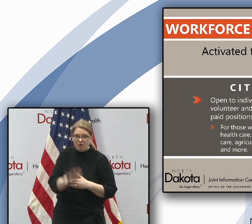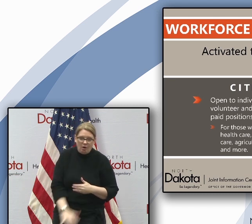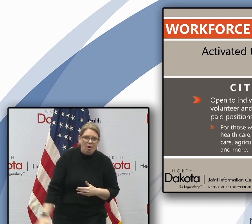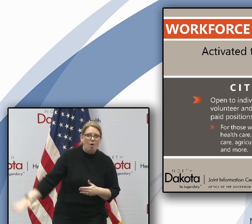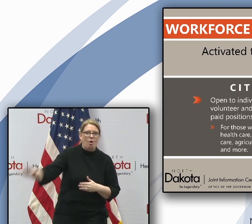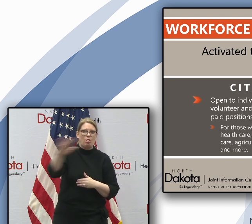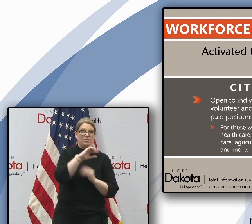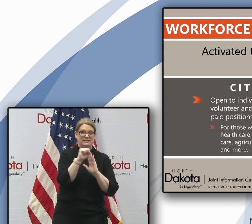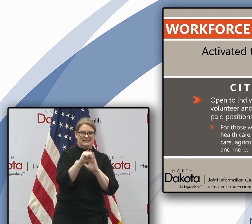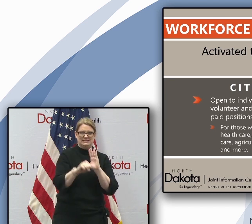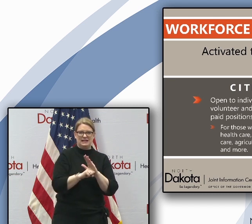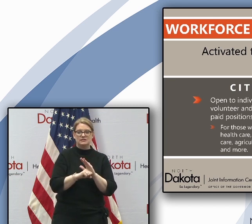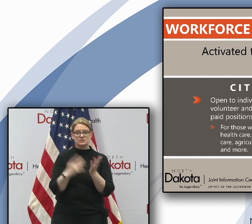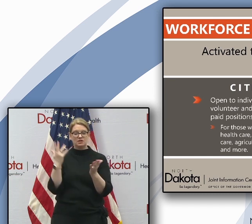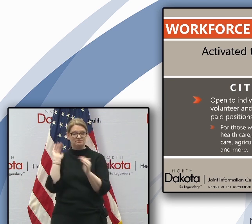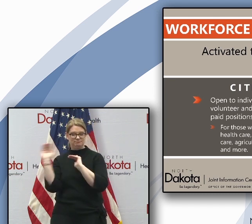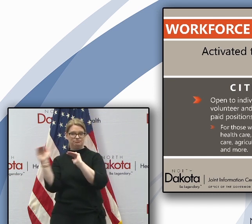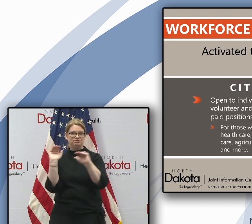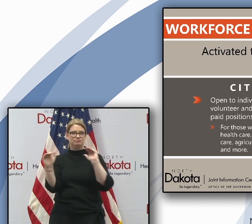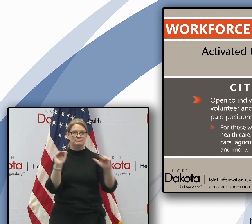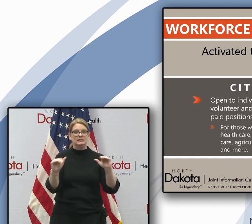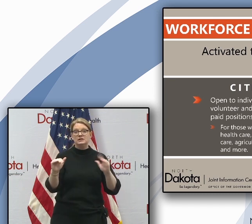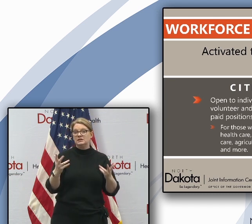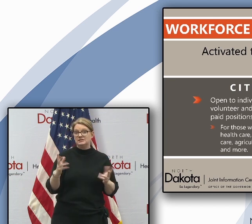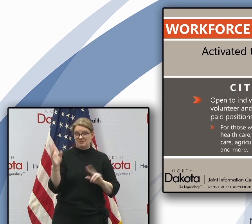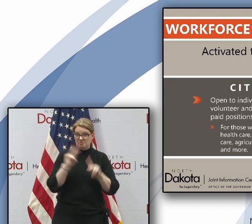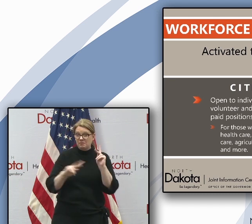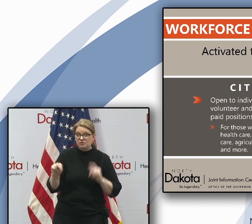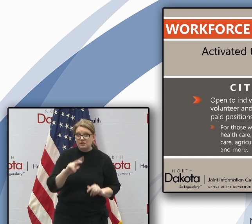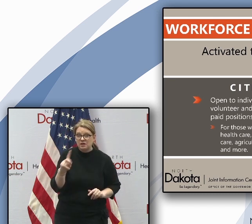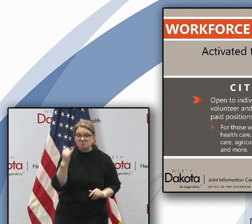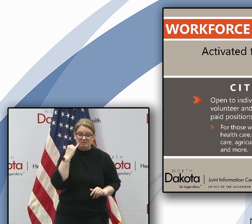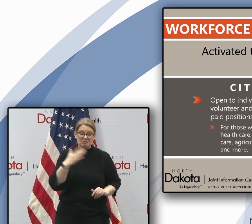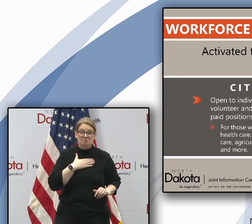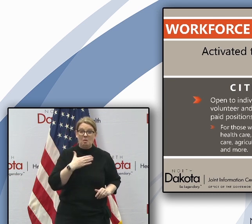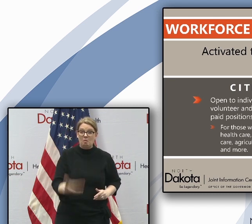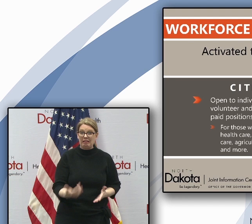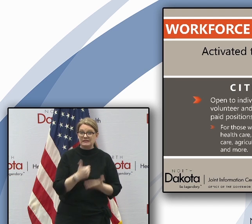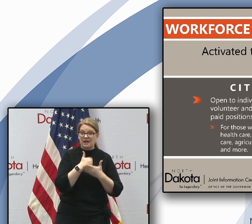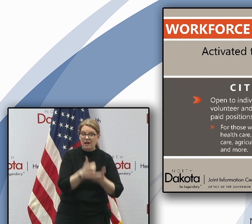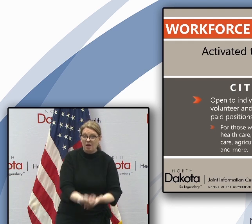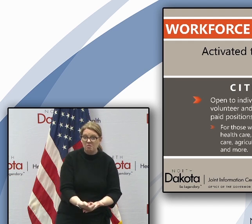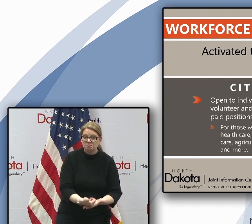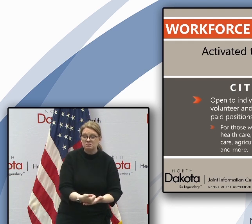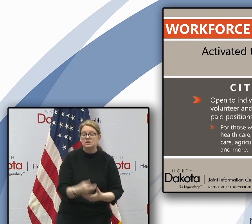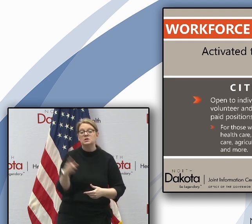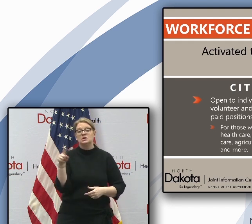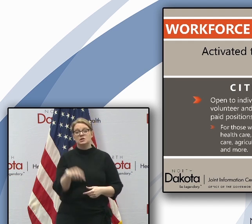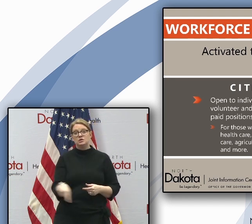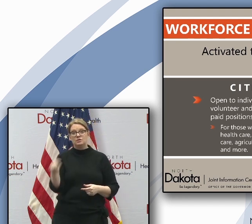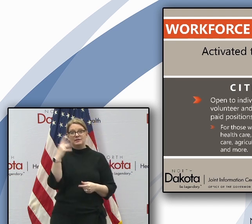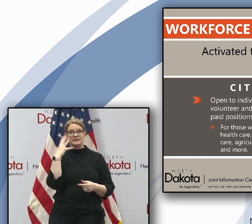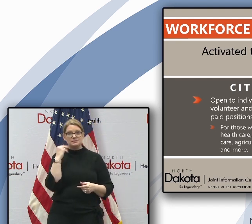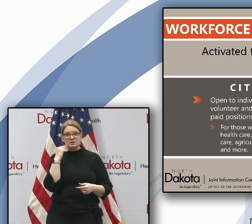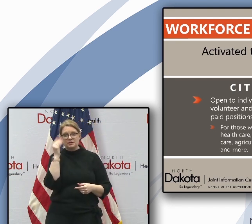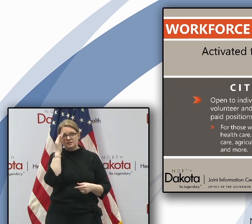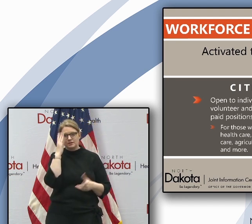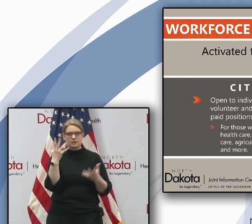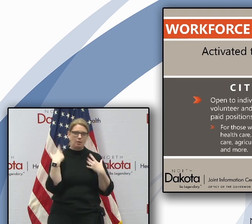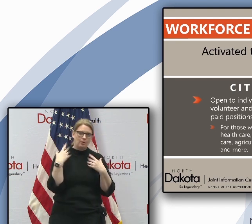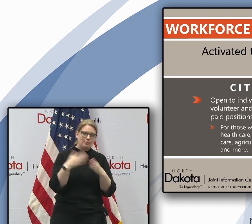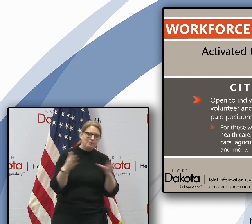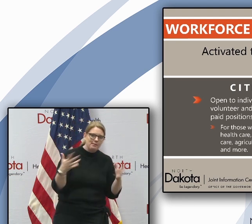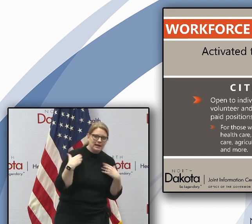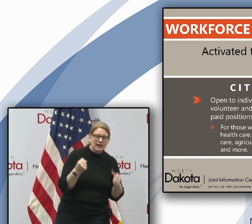a message to the citizens of North Dakota. If you're willing to help, and if you've got experience in healthcare, public health,